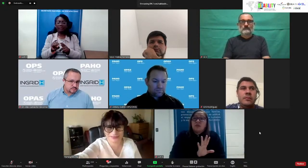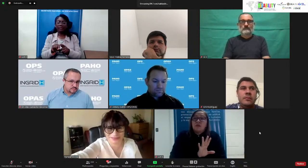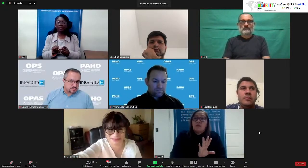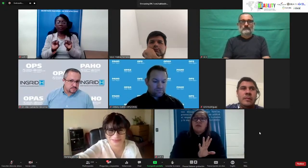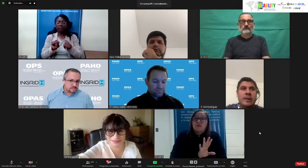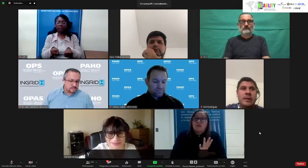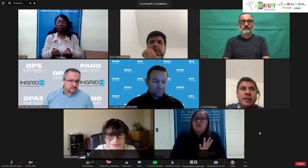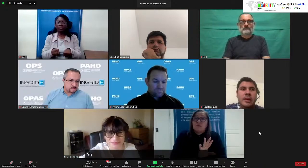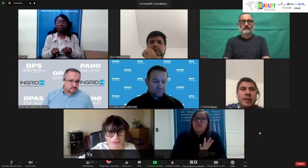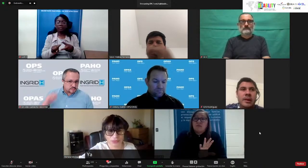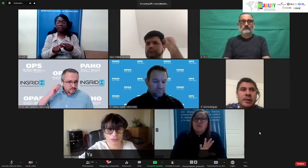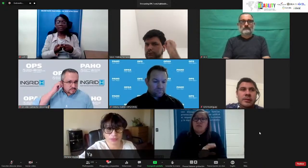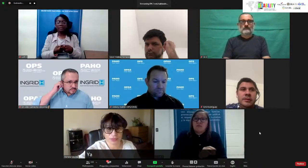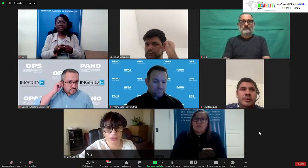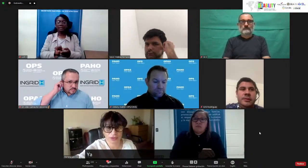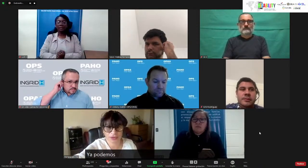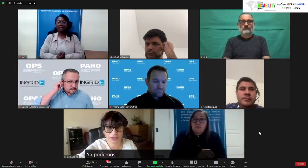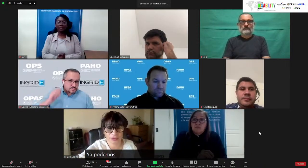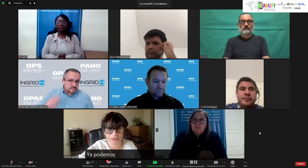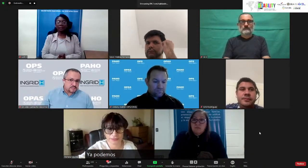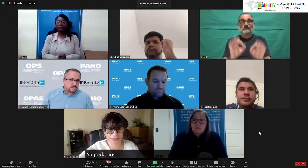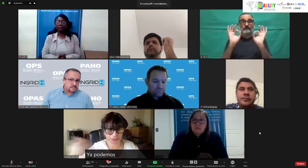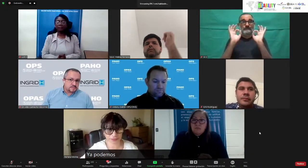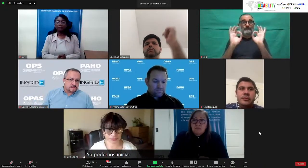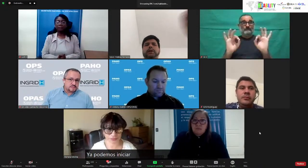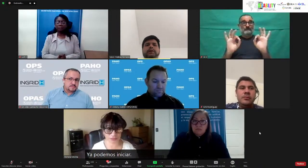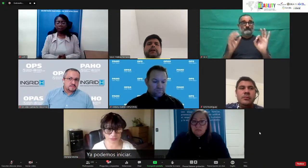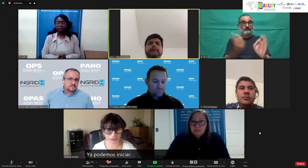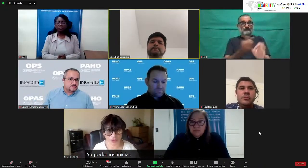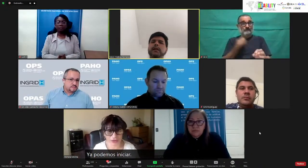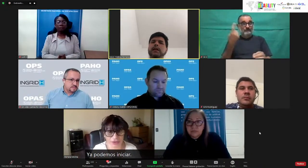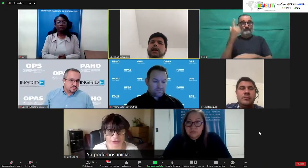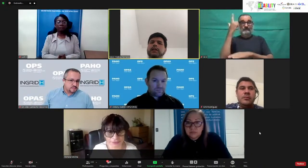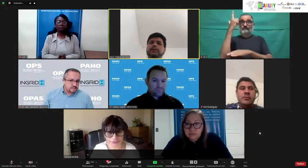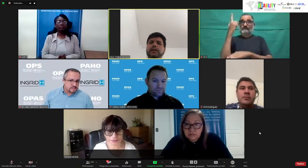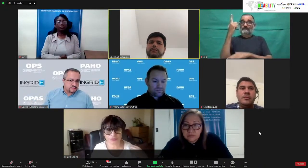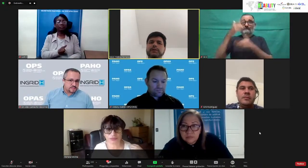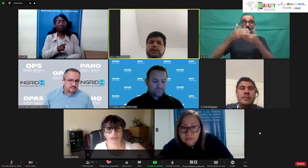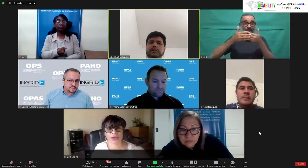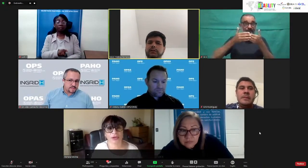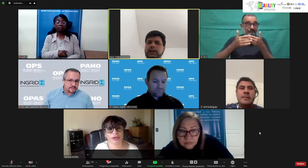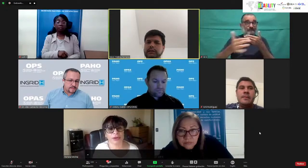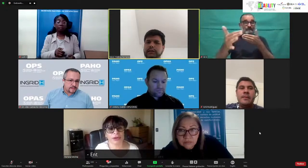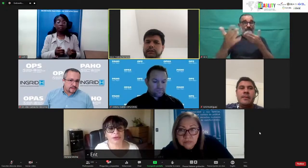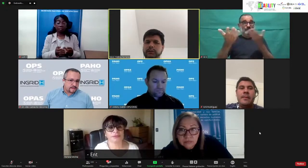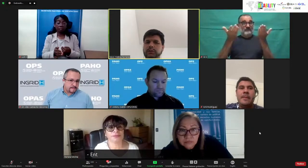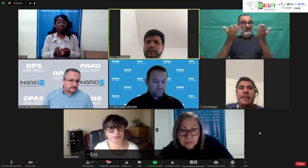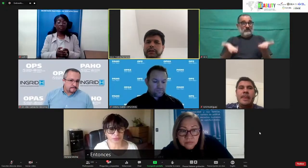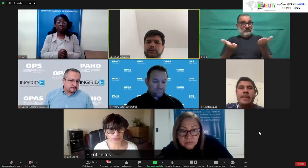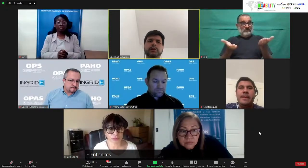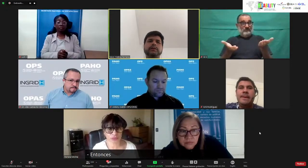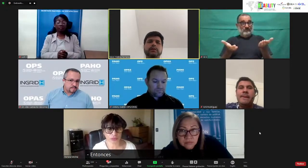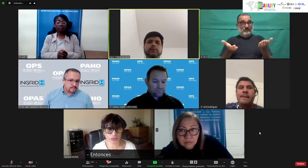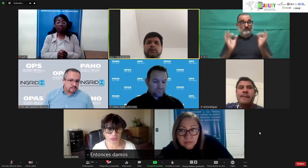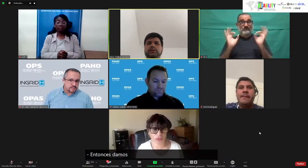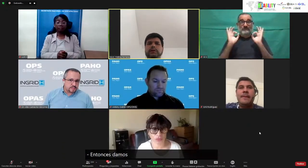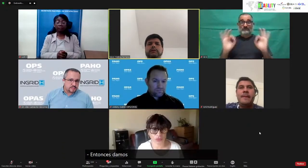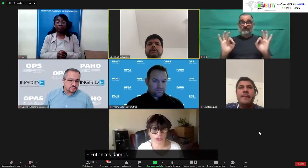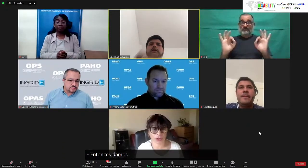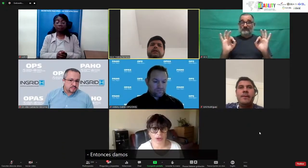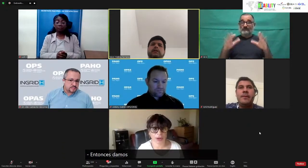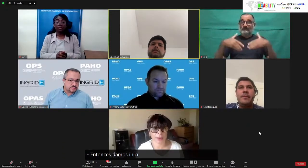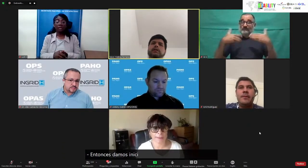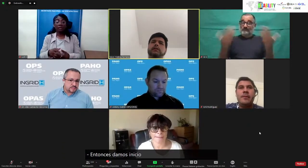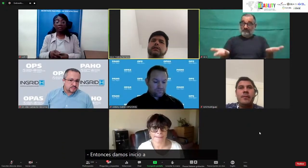okay great now we can be king and saying that we all have a camera okay so we're going to begin with the second